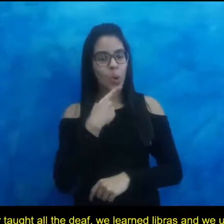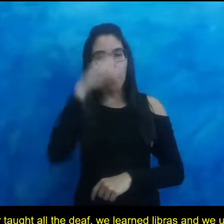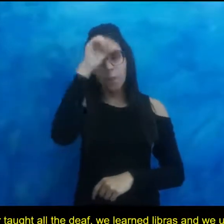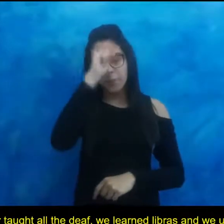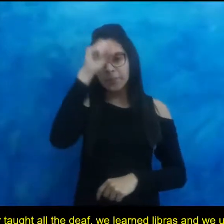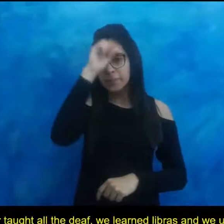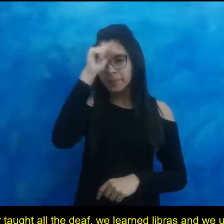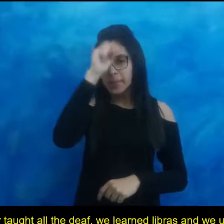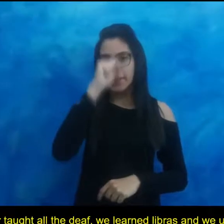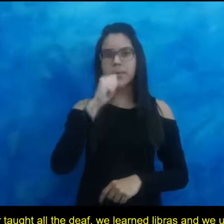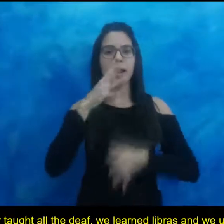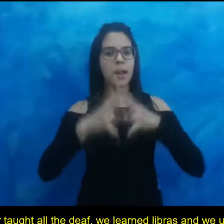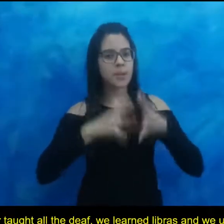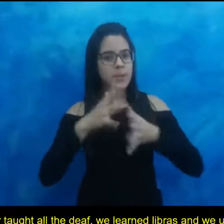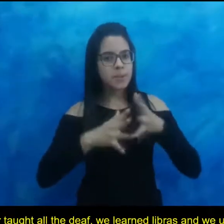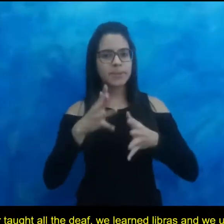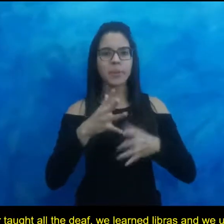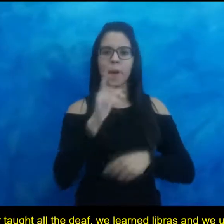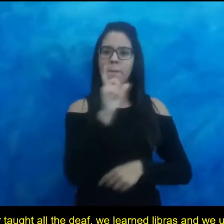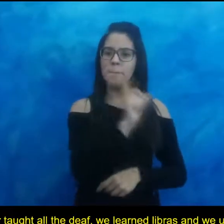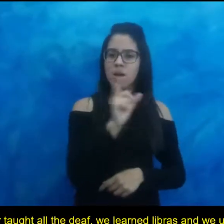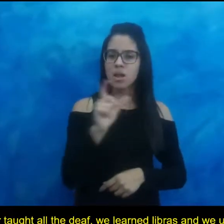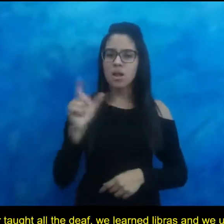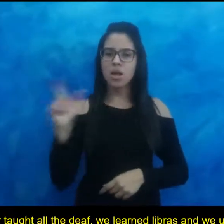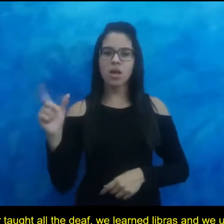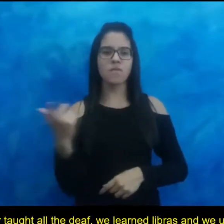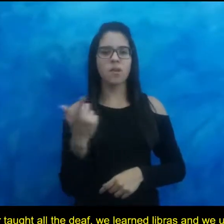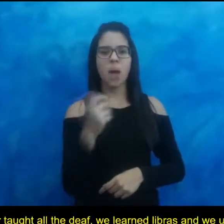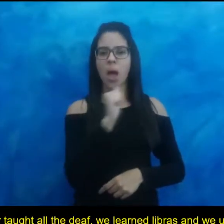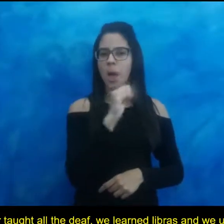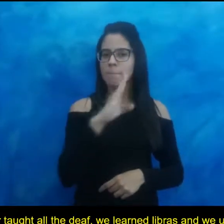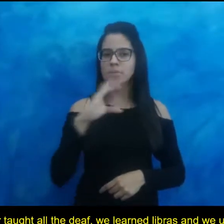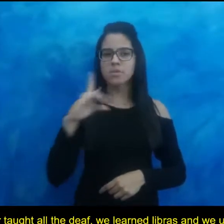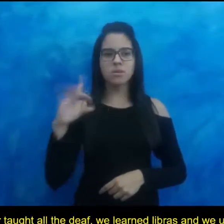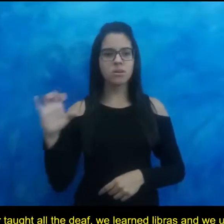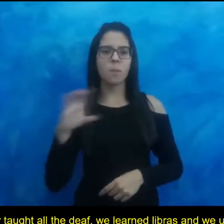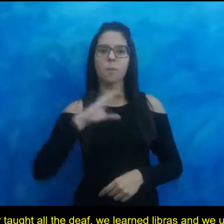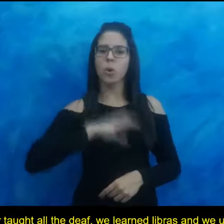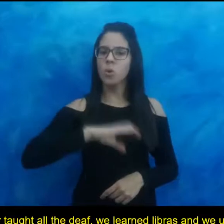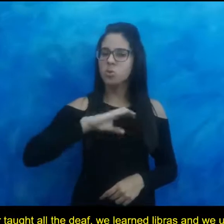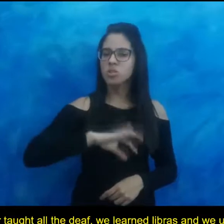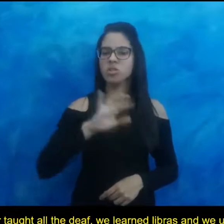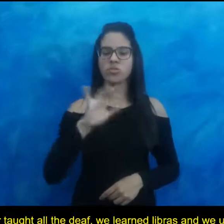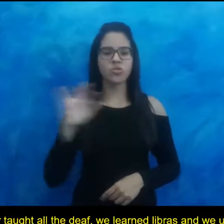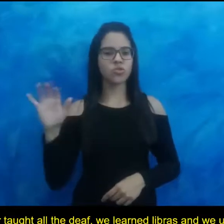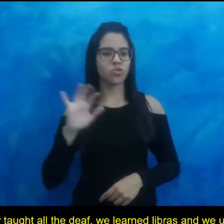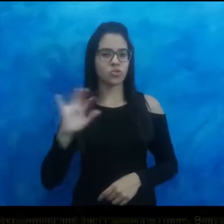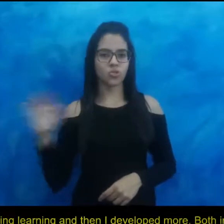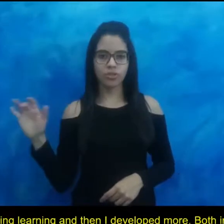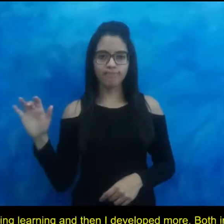building, learning, and then I developed more. Both in elementary, high school,